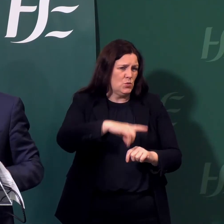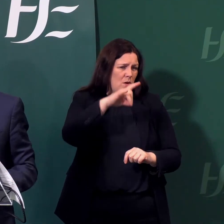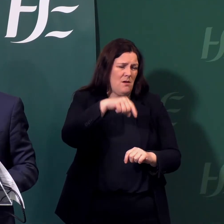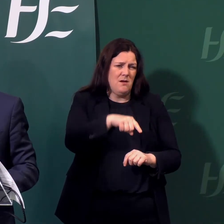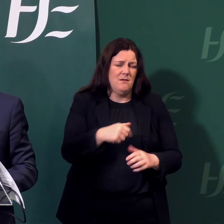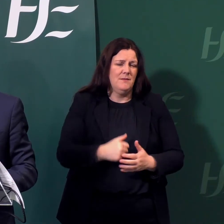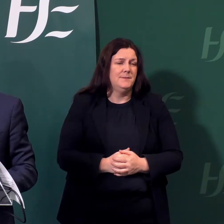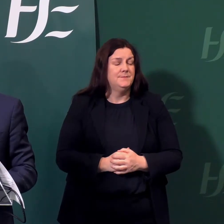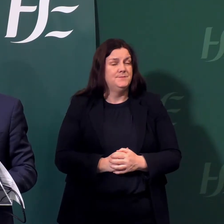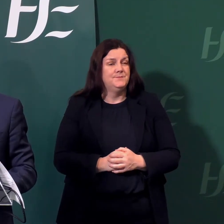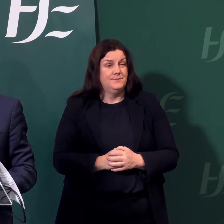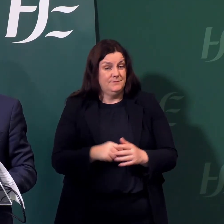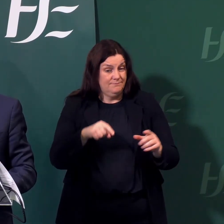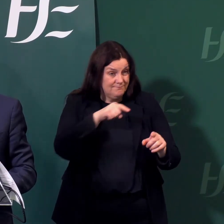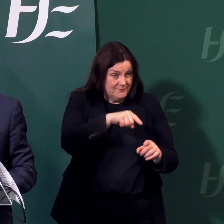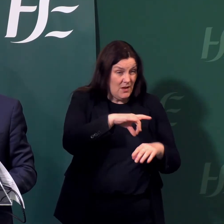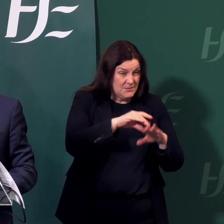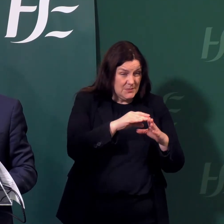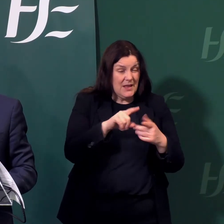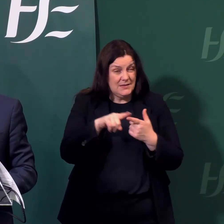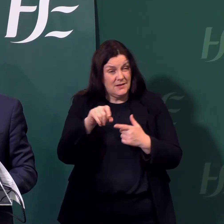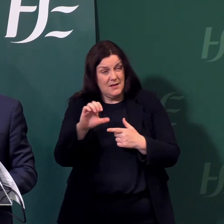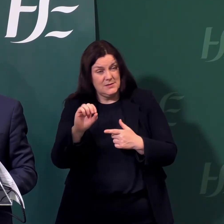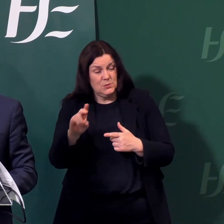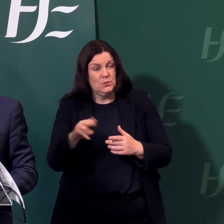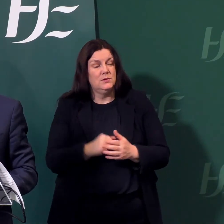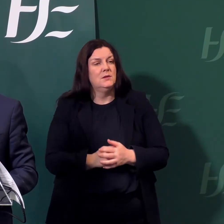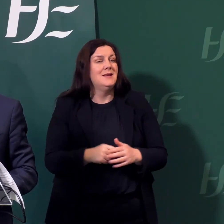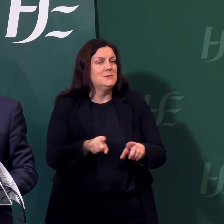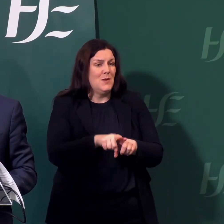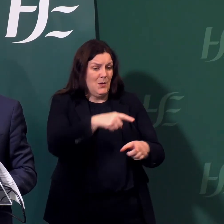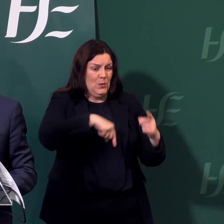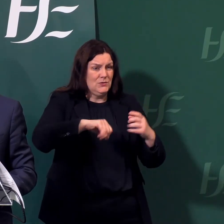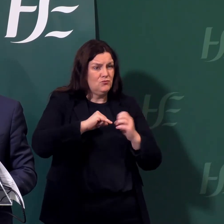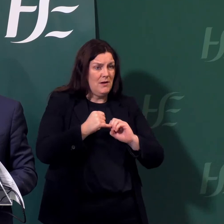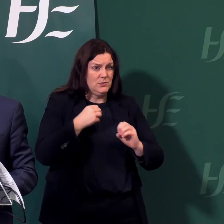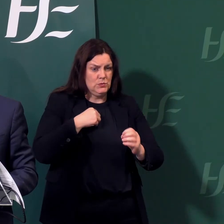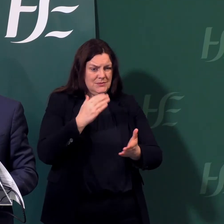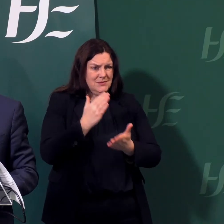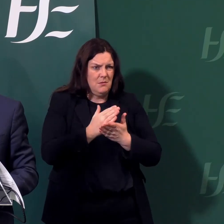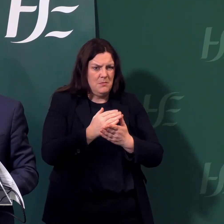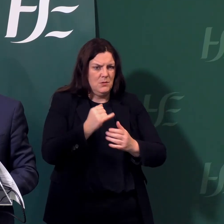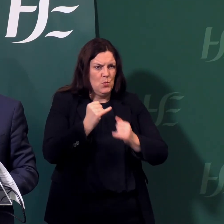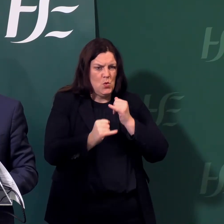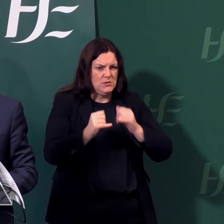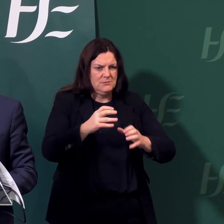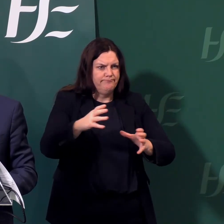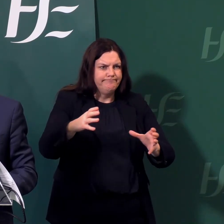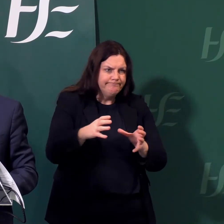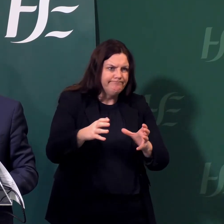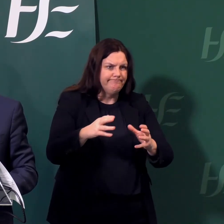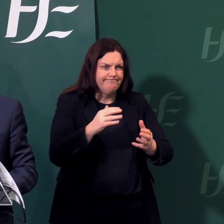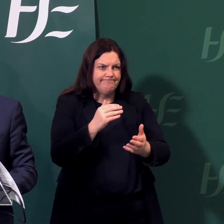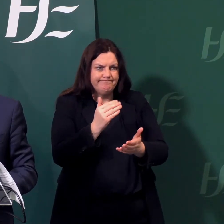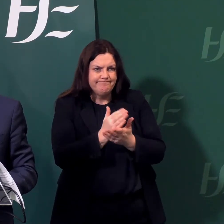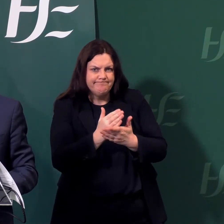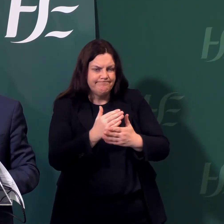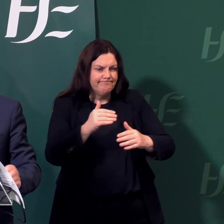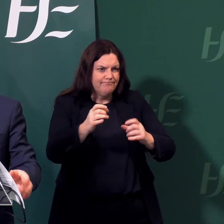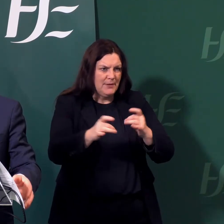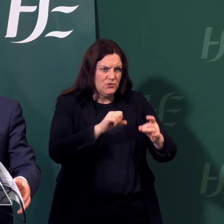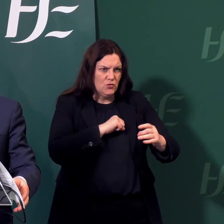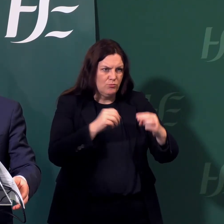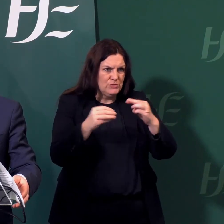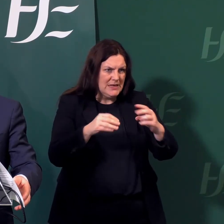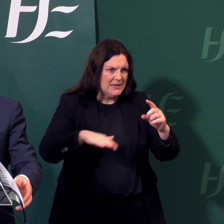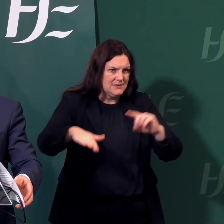we've also taken a range of actions ourselves within the health service to try mitigate some of the impacts of what we've been seeing over the past few weeks. And